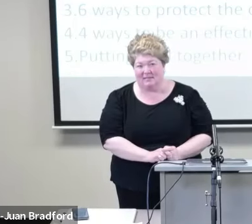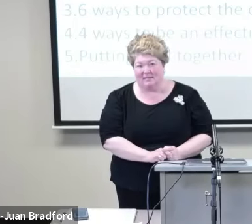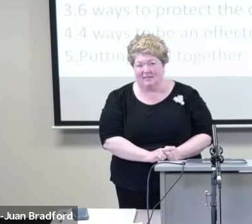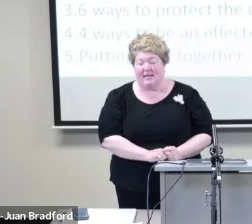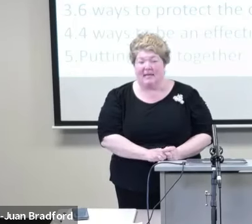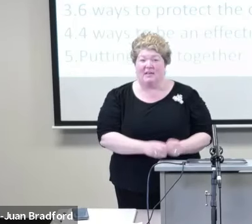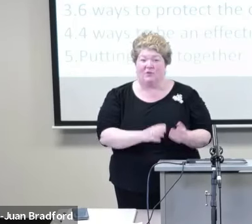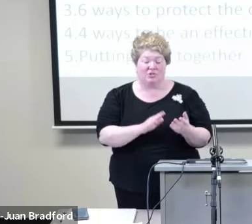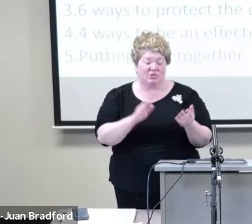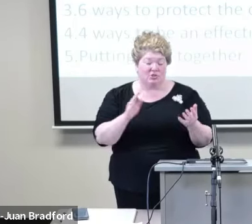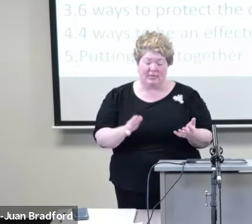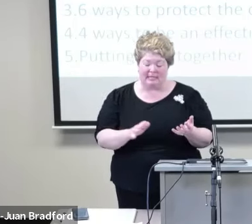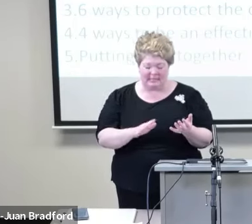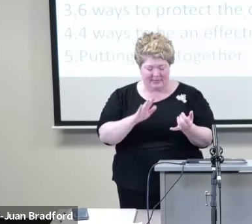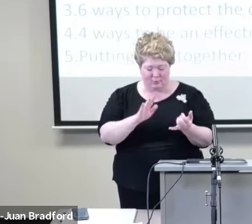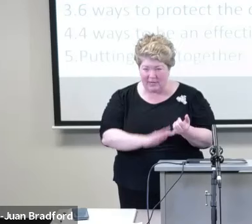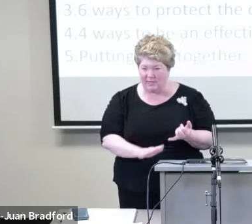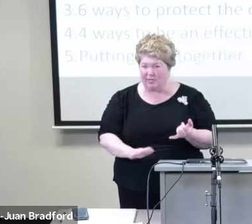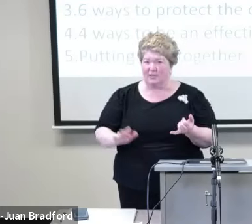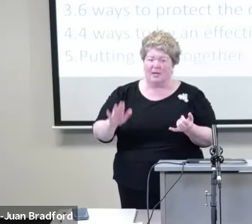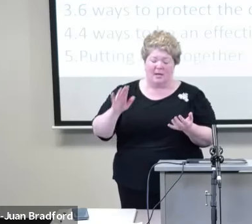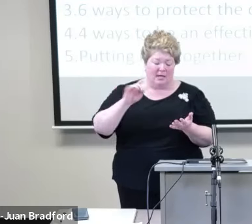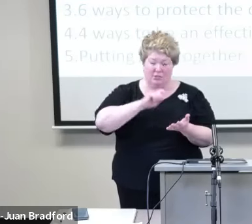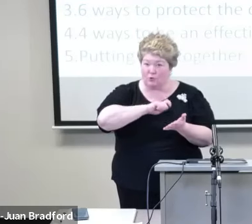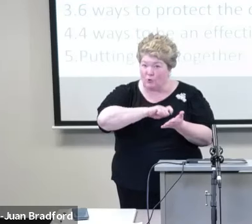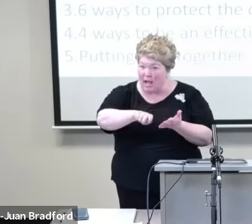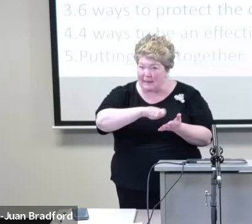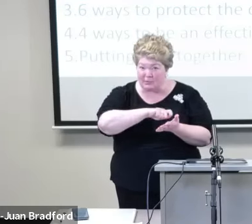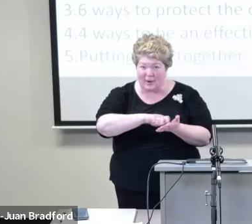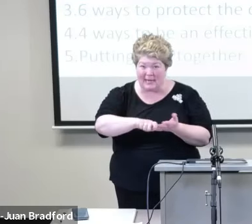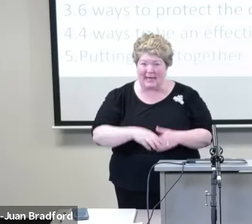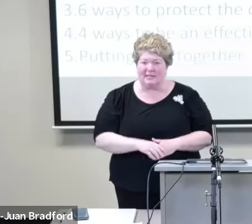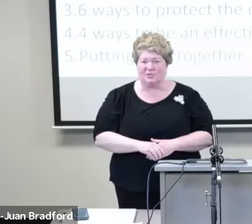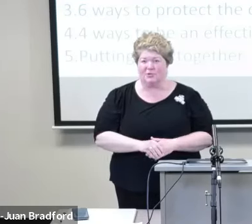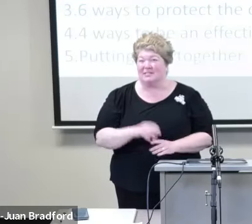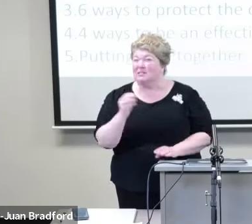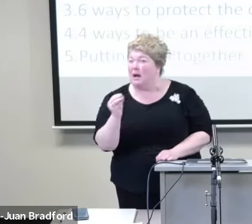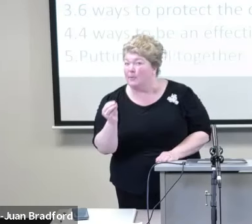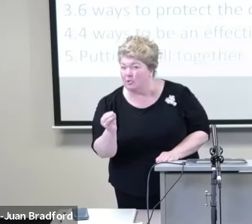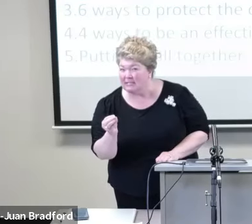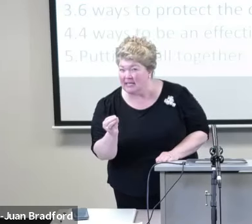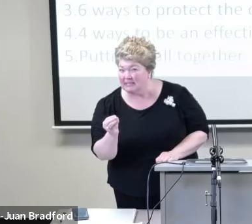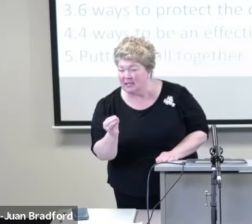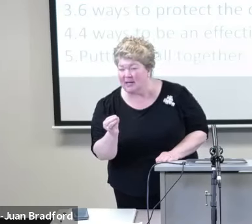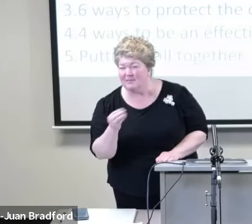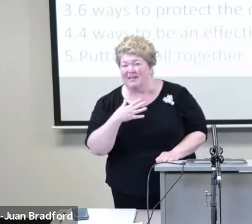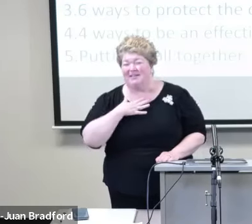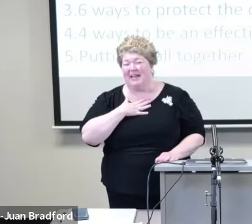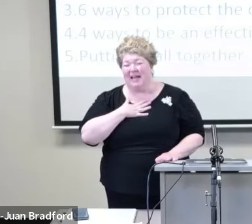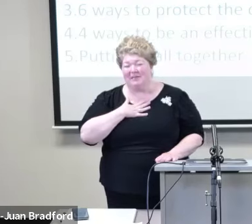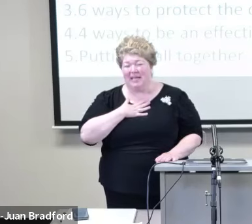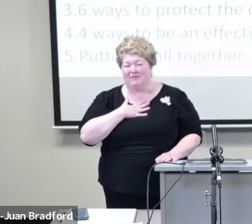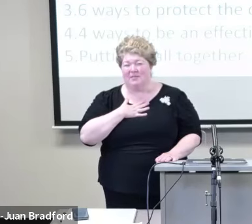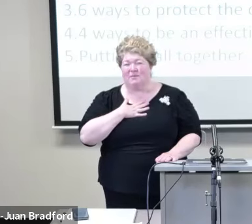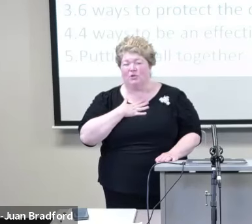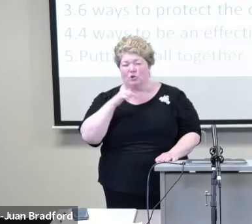if your student needs a test reader ascribe to write answers double test time then